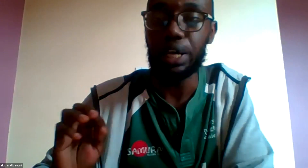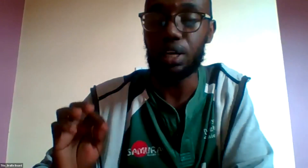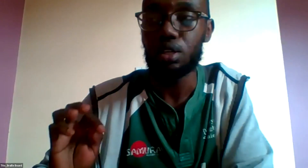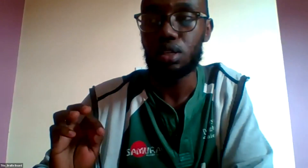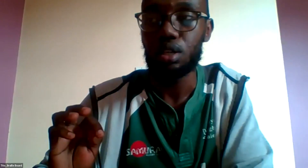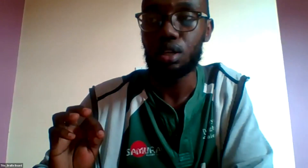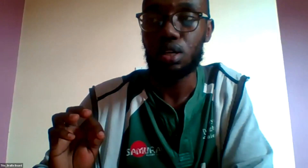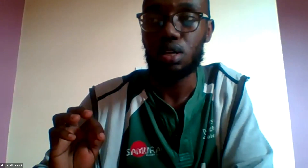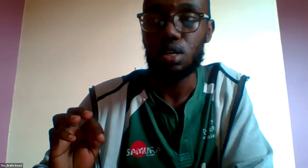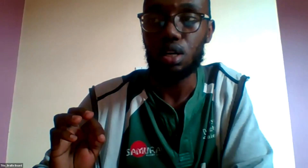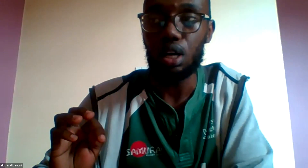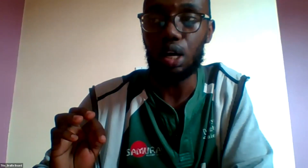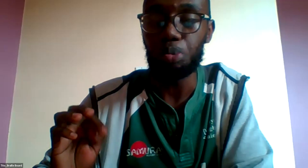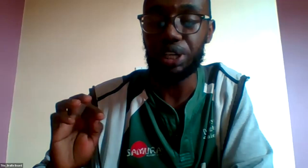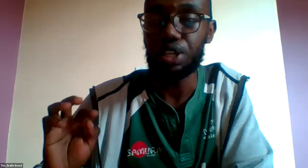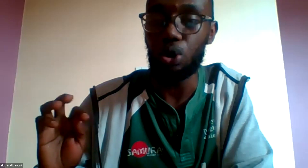apply